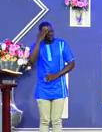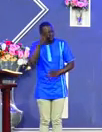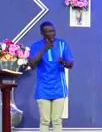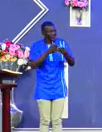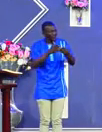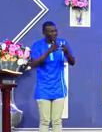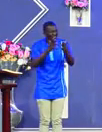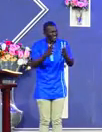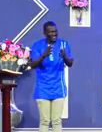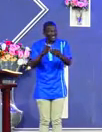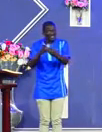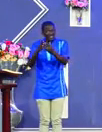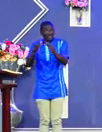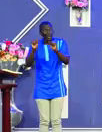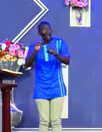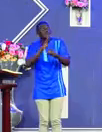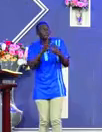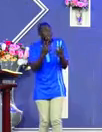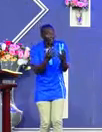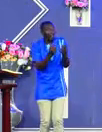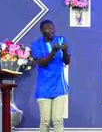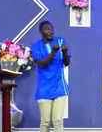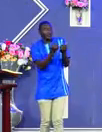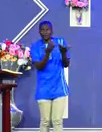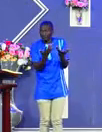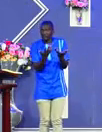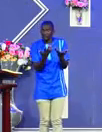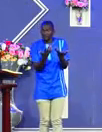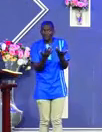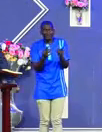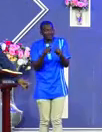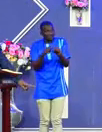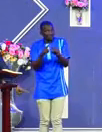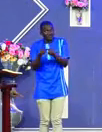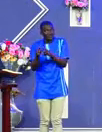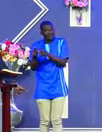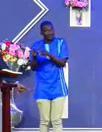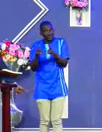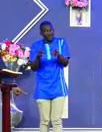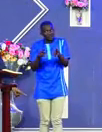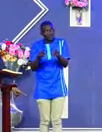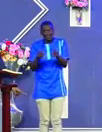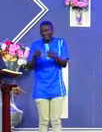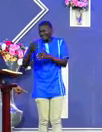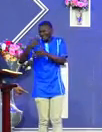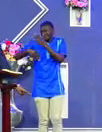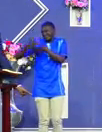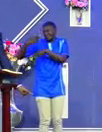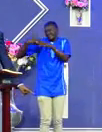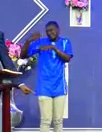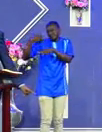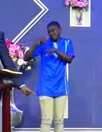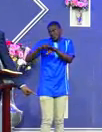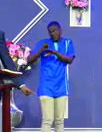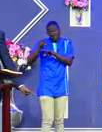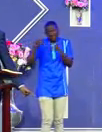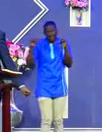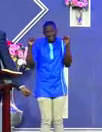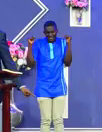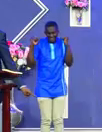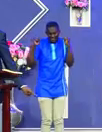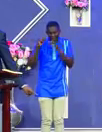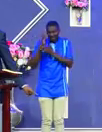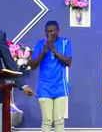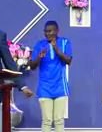be held. Omanyi abakulembeze basobola okukwatibwa. Ekiseera ekyo bwe nalwalira. That time when I was sick. Eri abajja